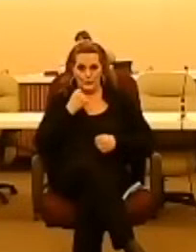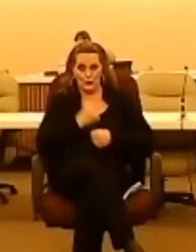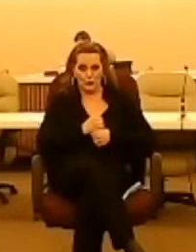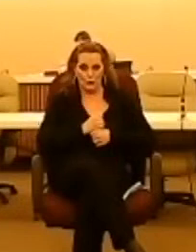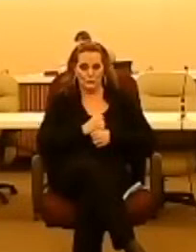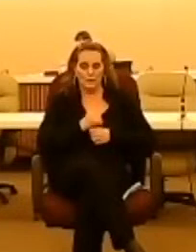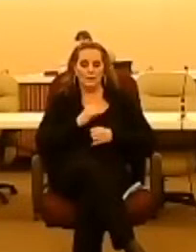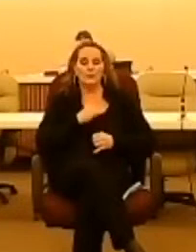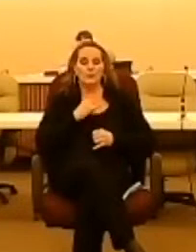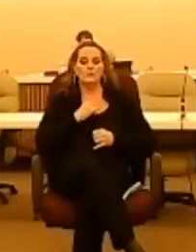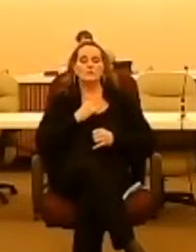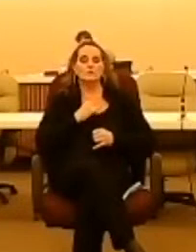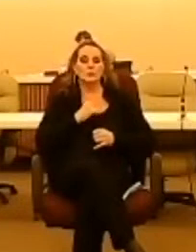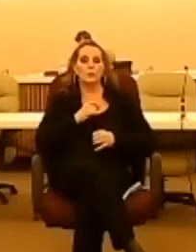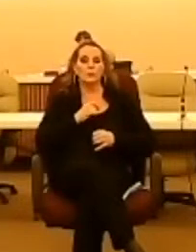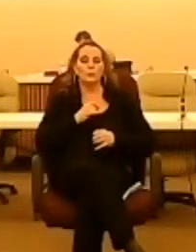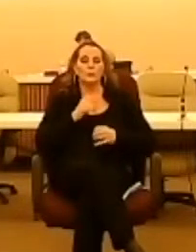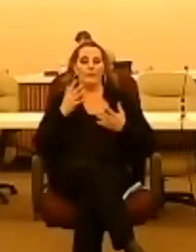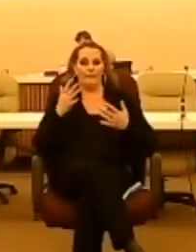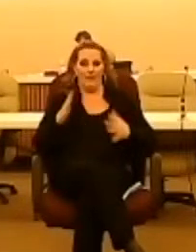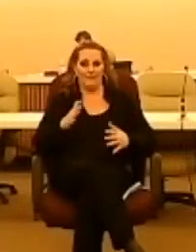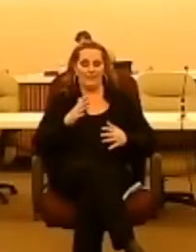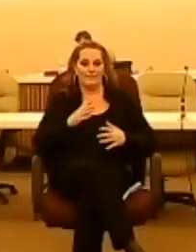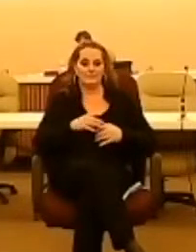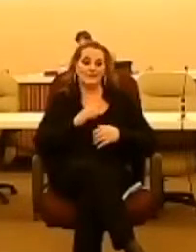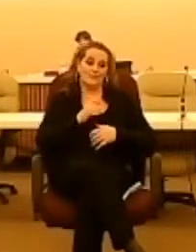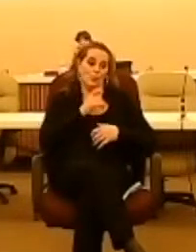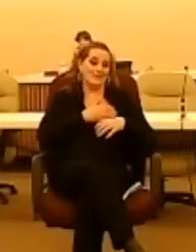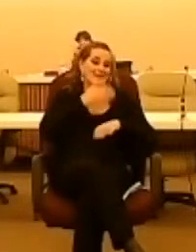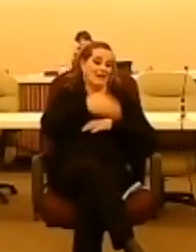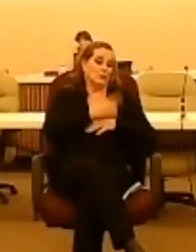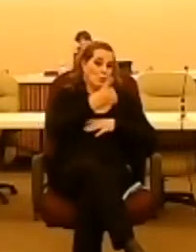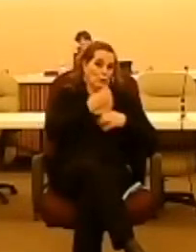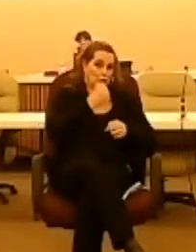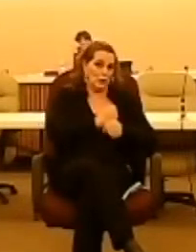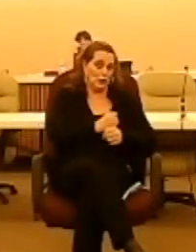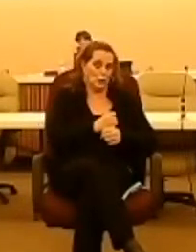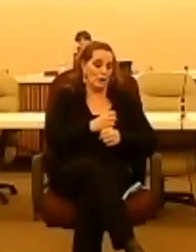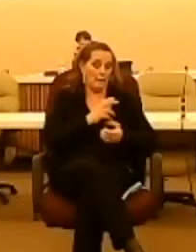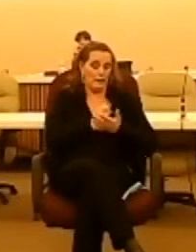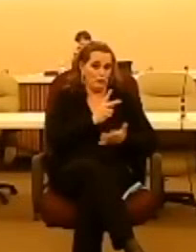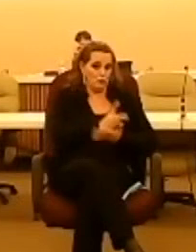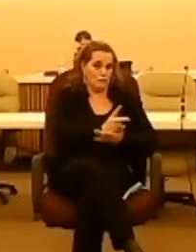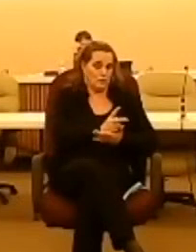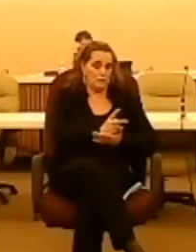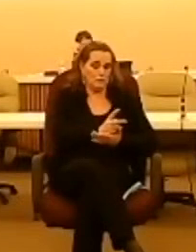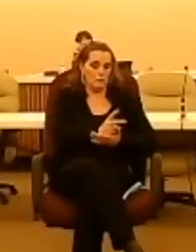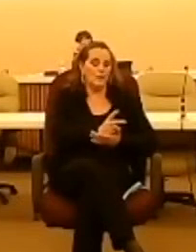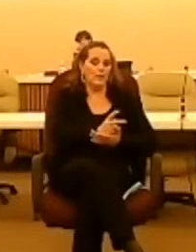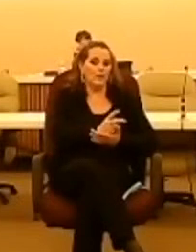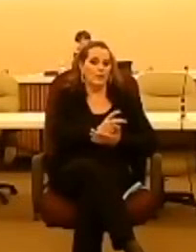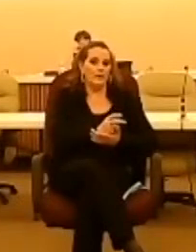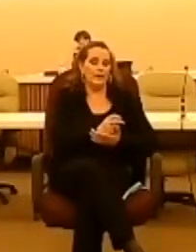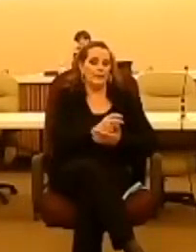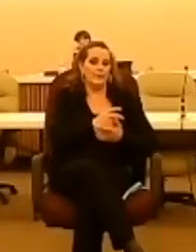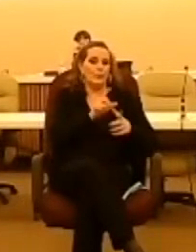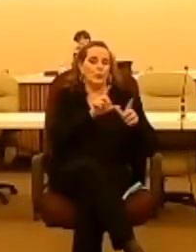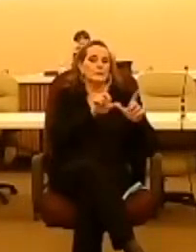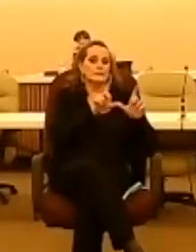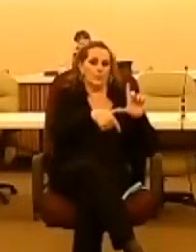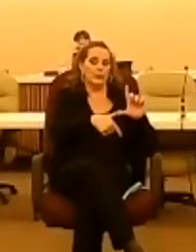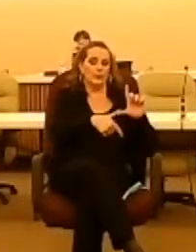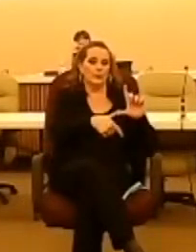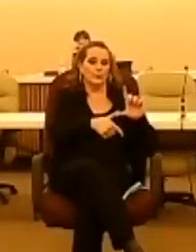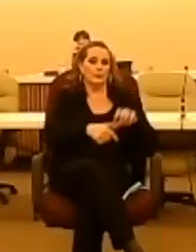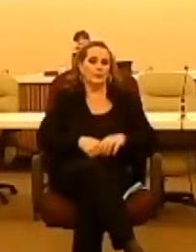If they did not, after 1 year, the approval would expire. The conditional approval would